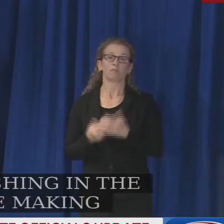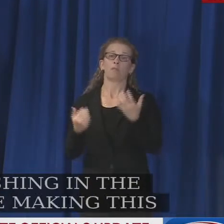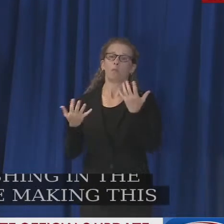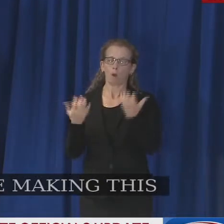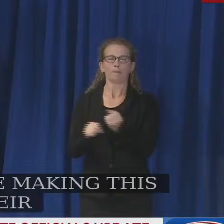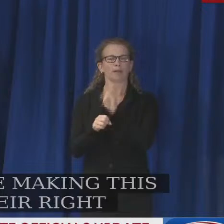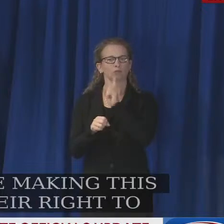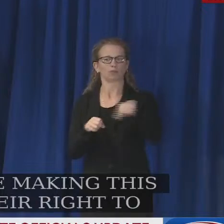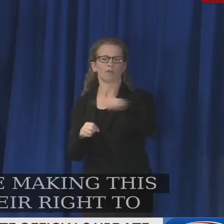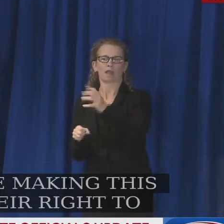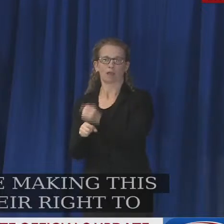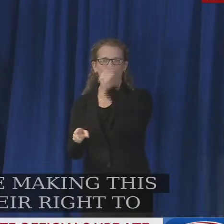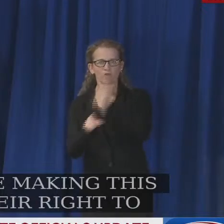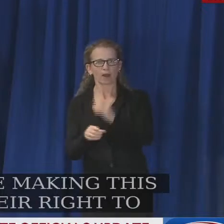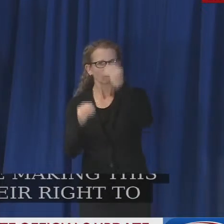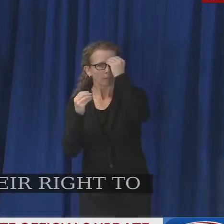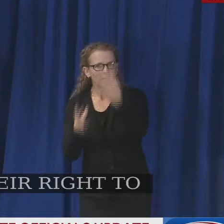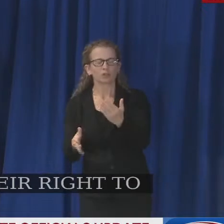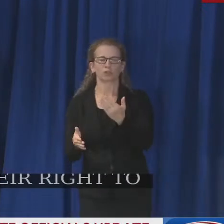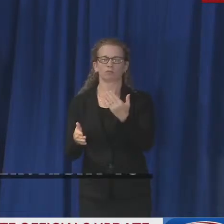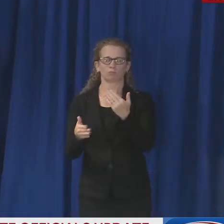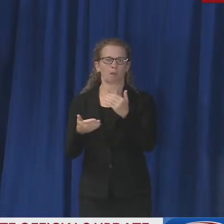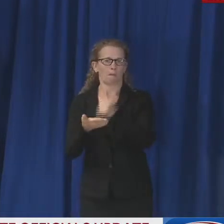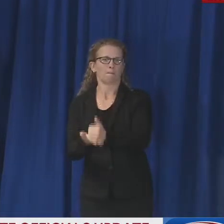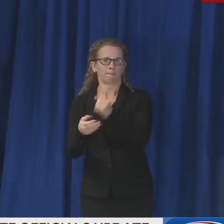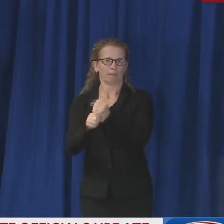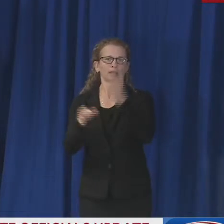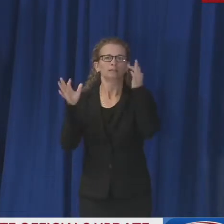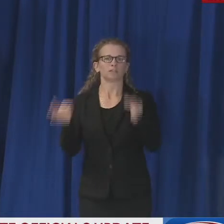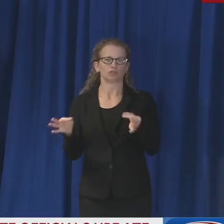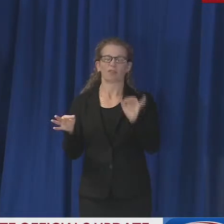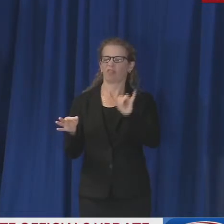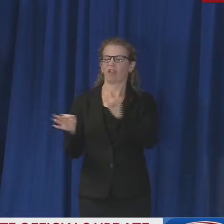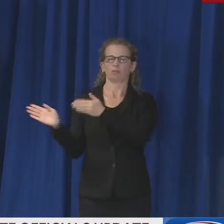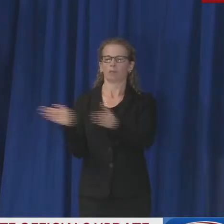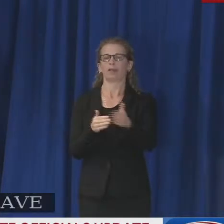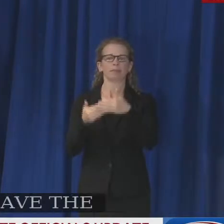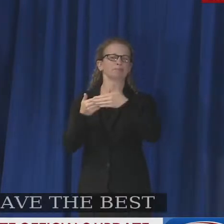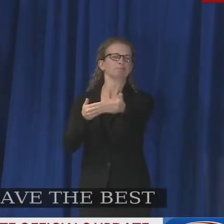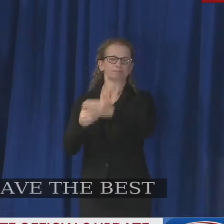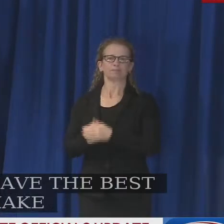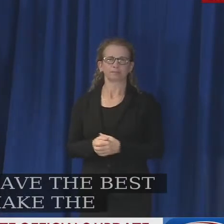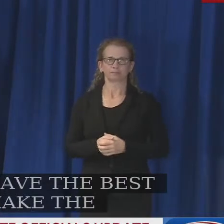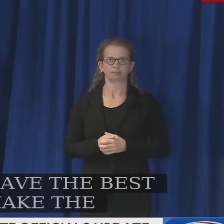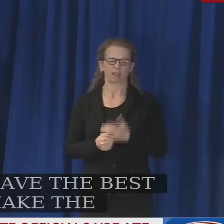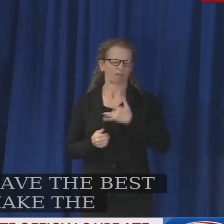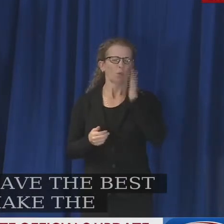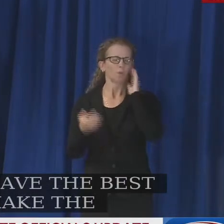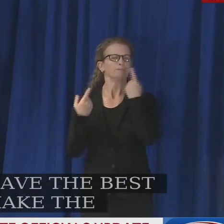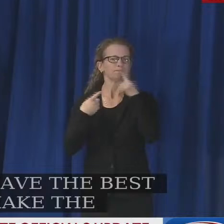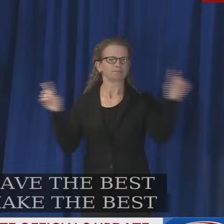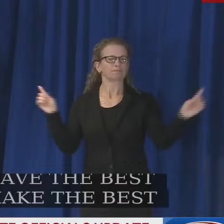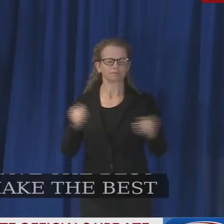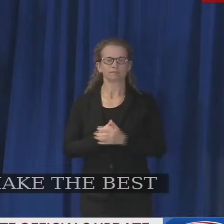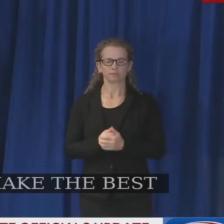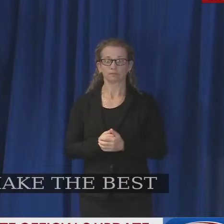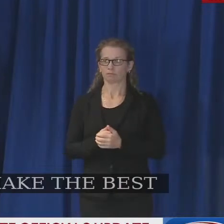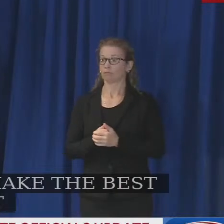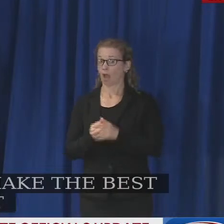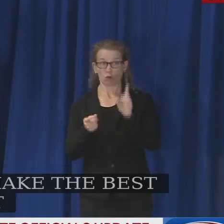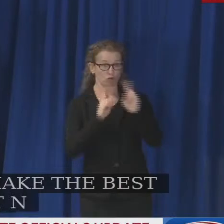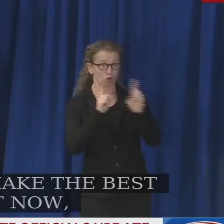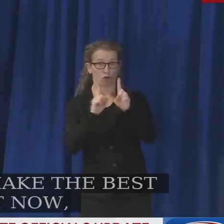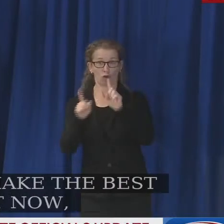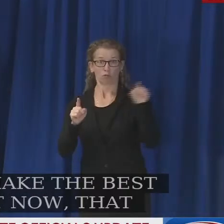and make the best decision. But right now, that's our strategy going forward, and I think it's going to be the most effective. I can tell you, I've talked to other governors who had